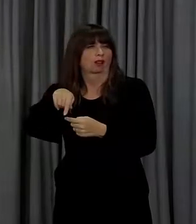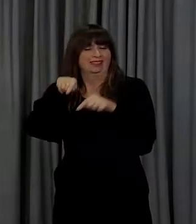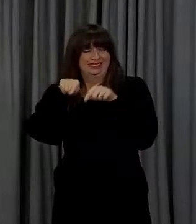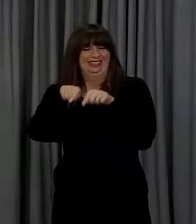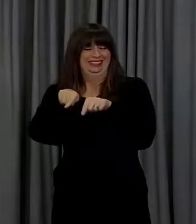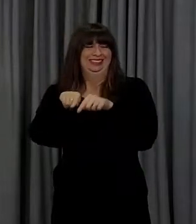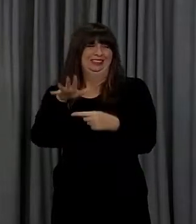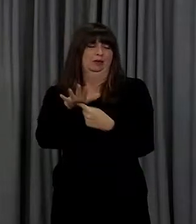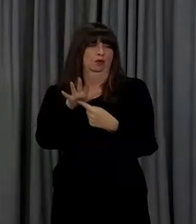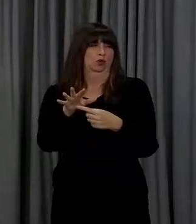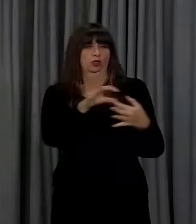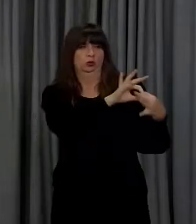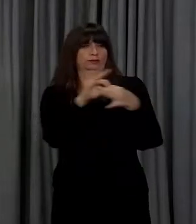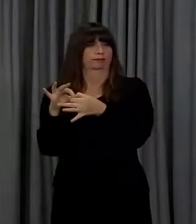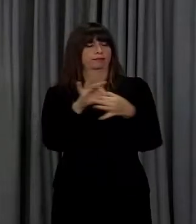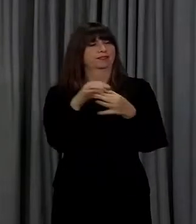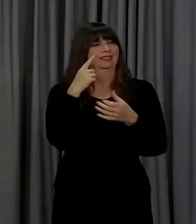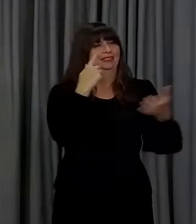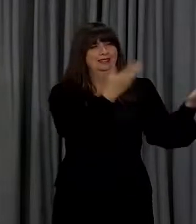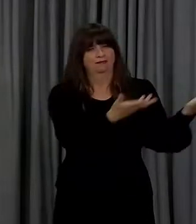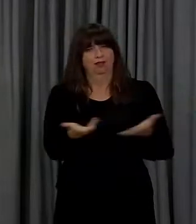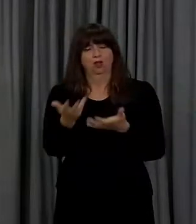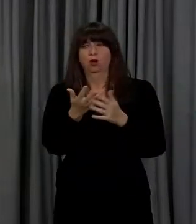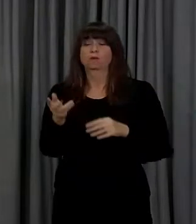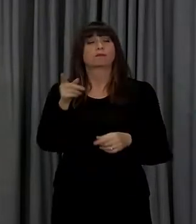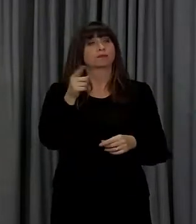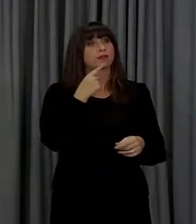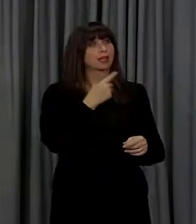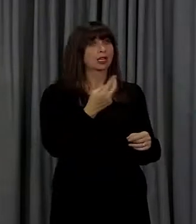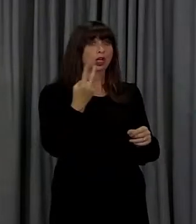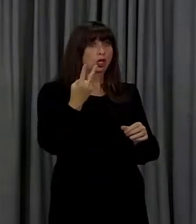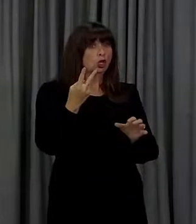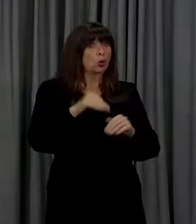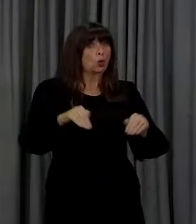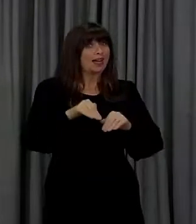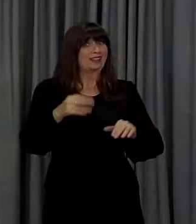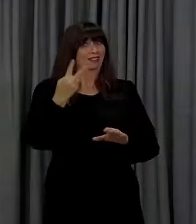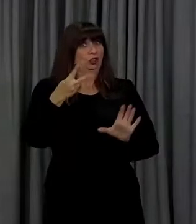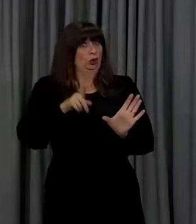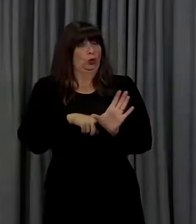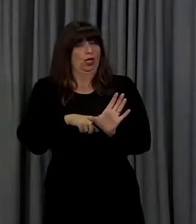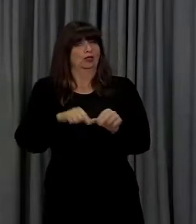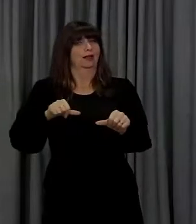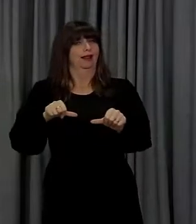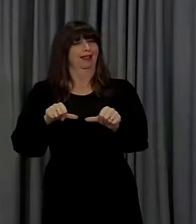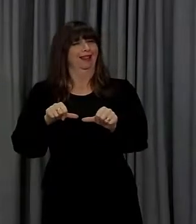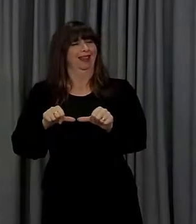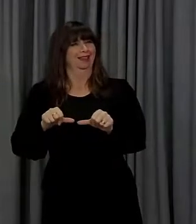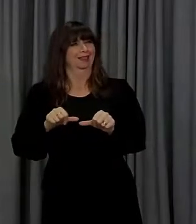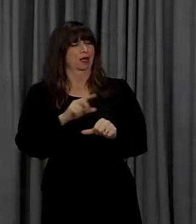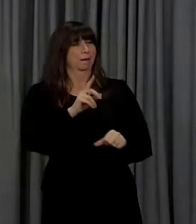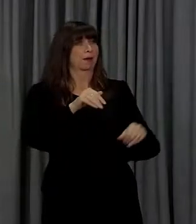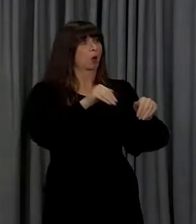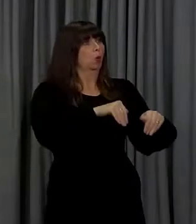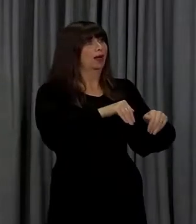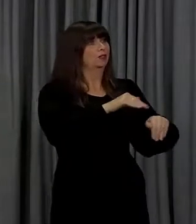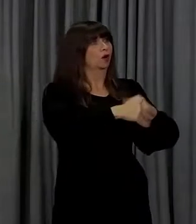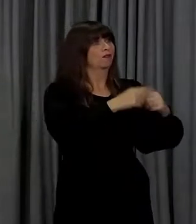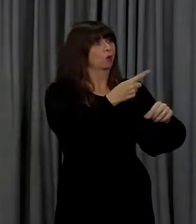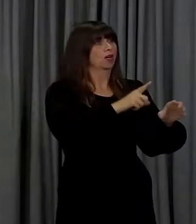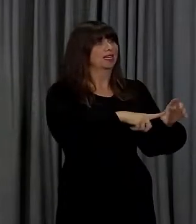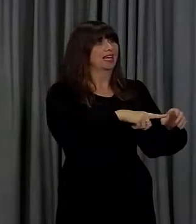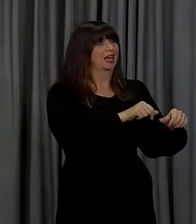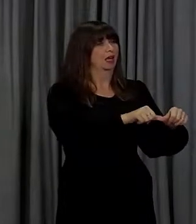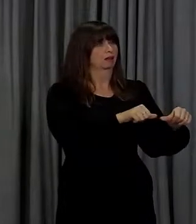winter. Thank you. 2-year waits are falling, but slowly, but 1-year waits are increasing quite quickly. Just a